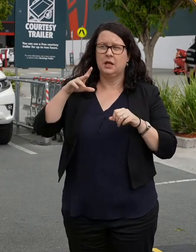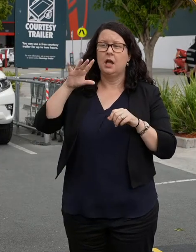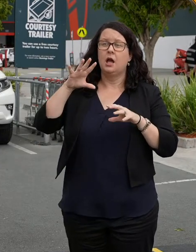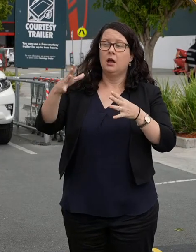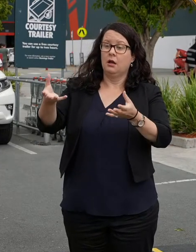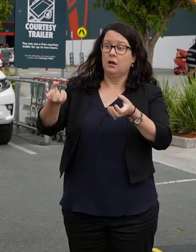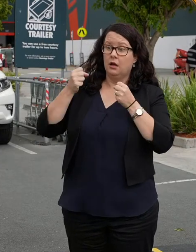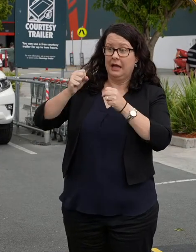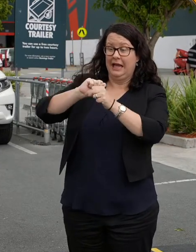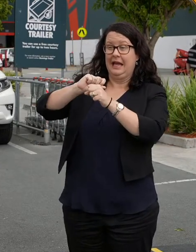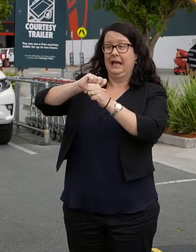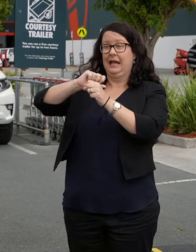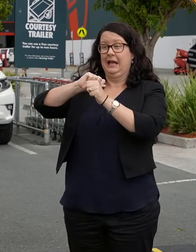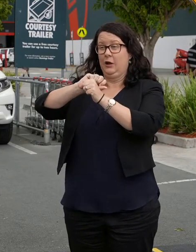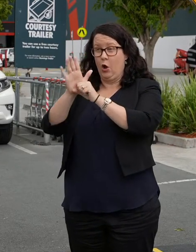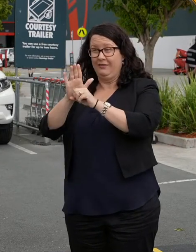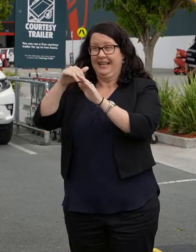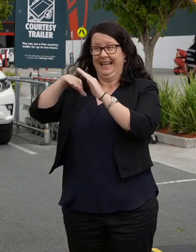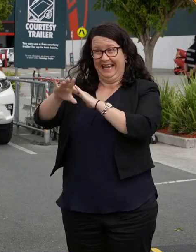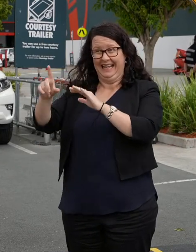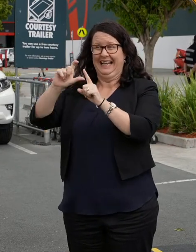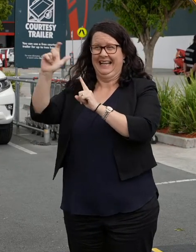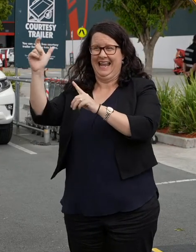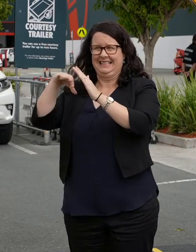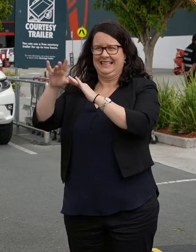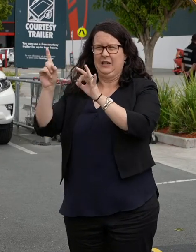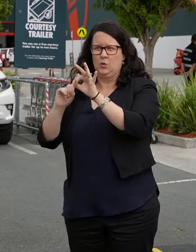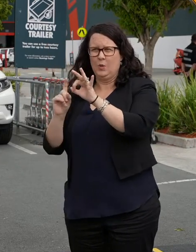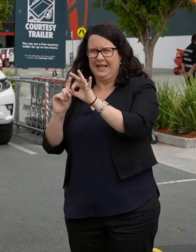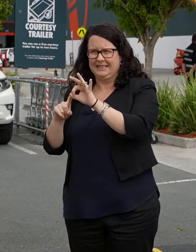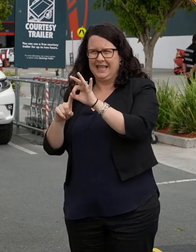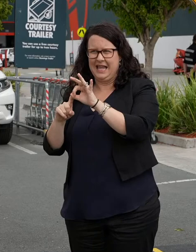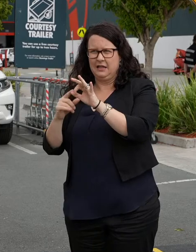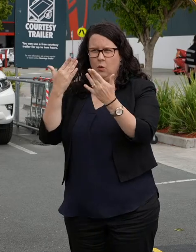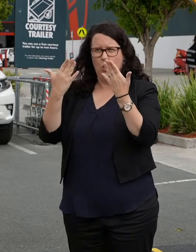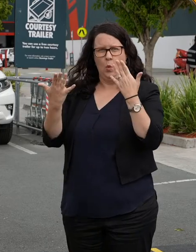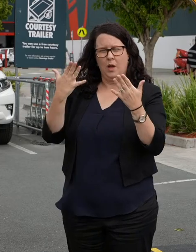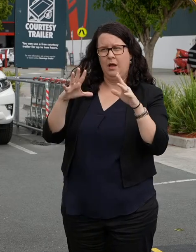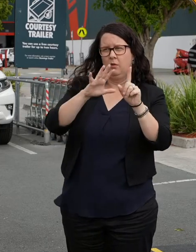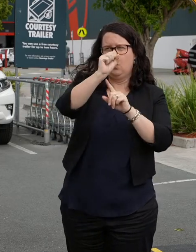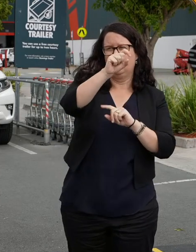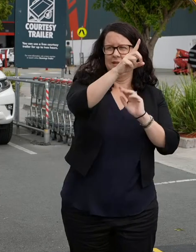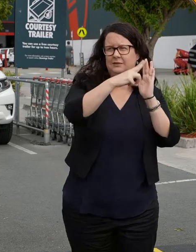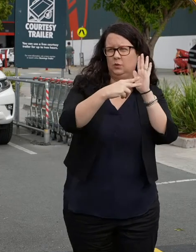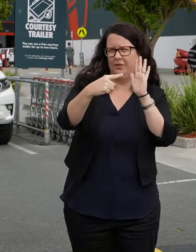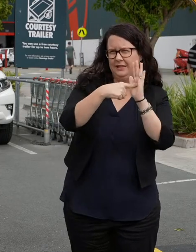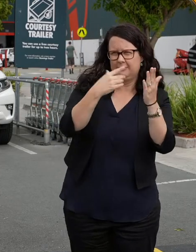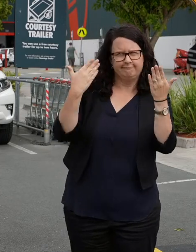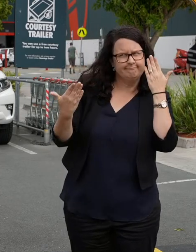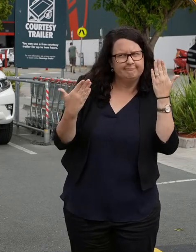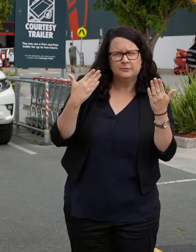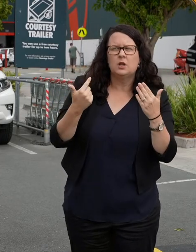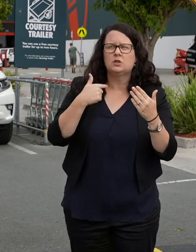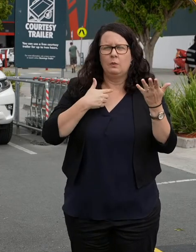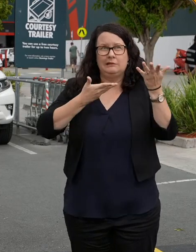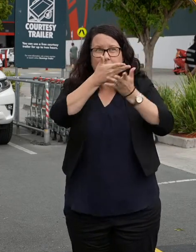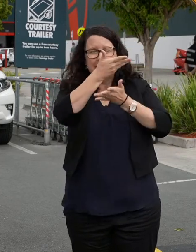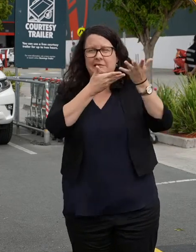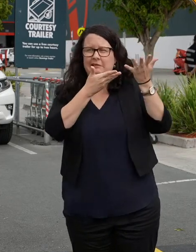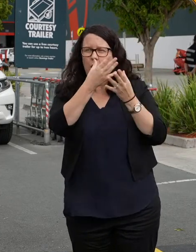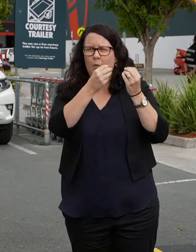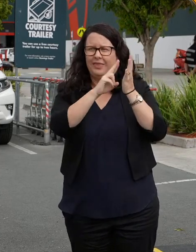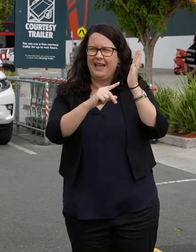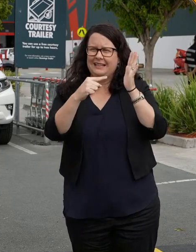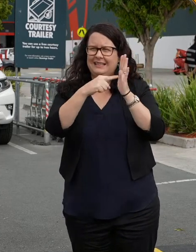was infectious while in Queensland. But of course, we will be in close contact with the health officials